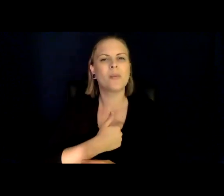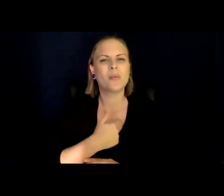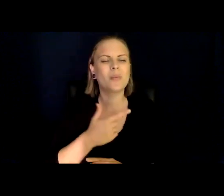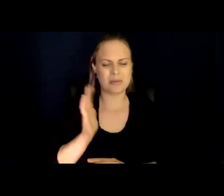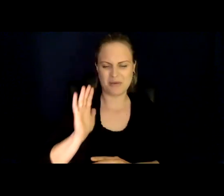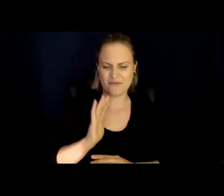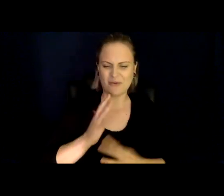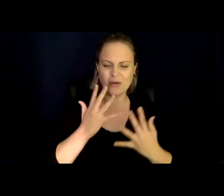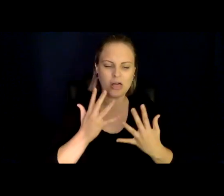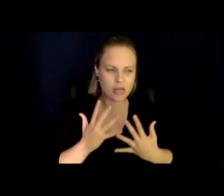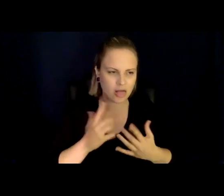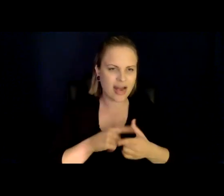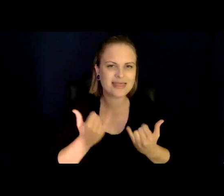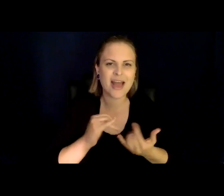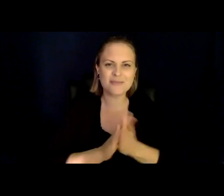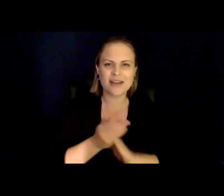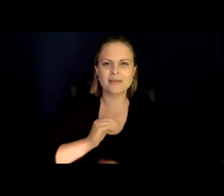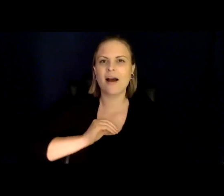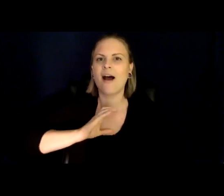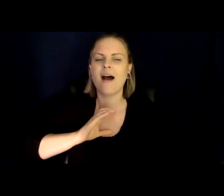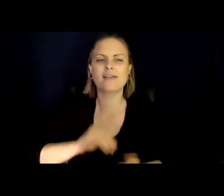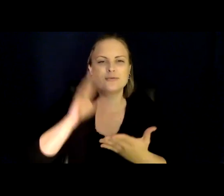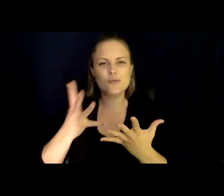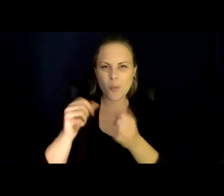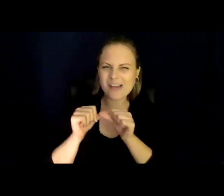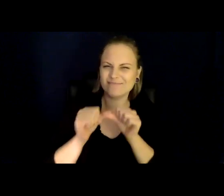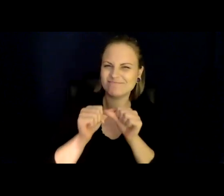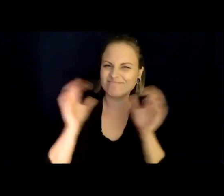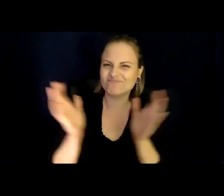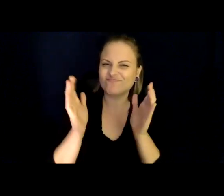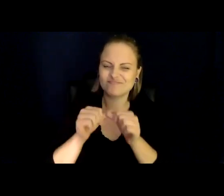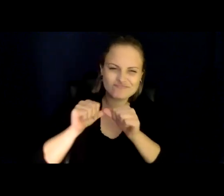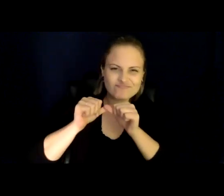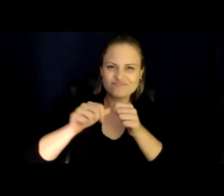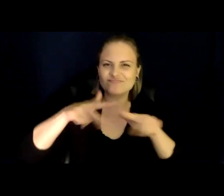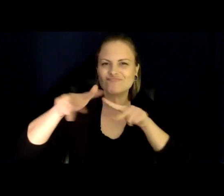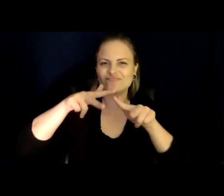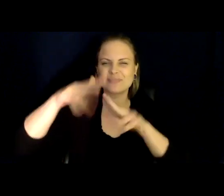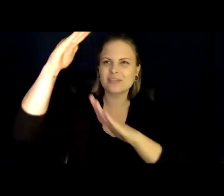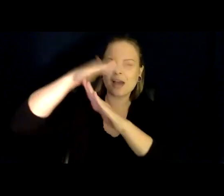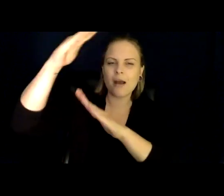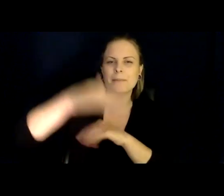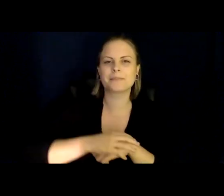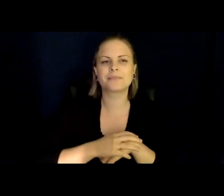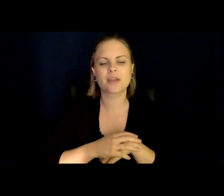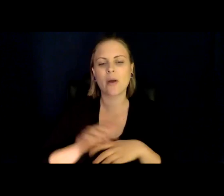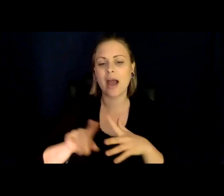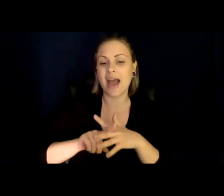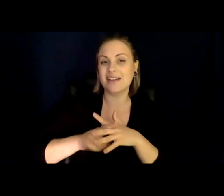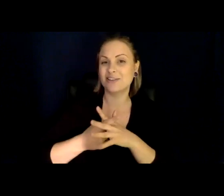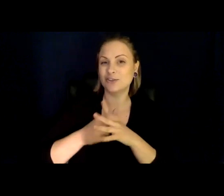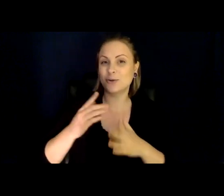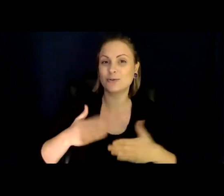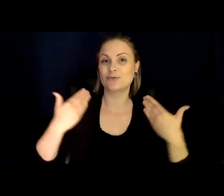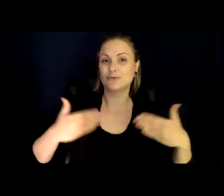the students wanted to push on to our goal, the summit. Our initial joy at the absence of rain and wind